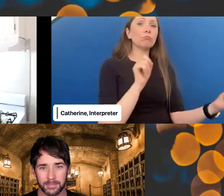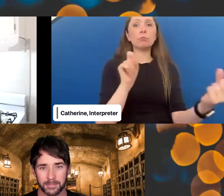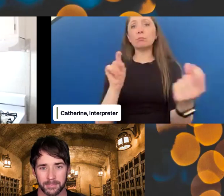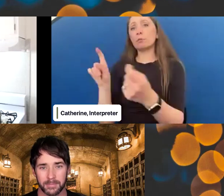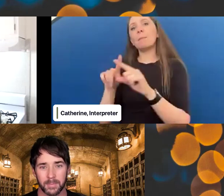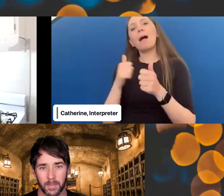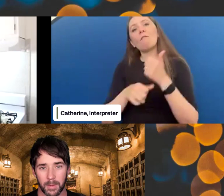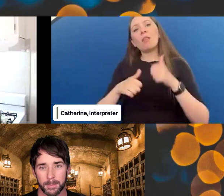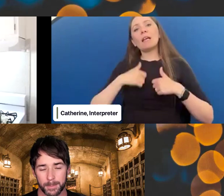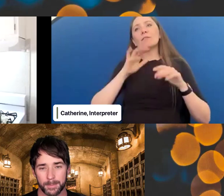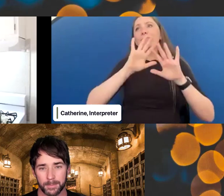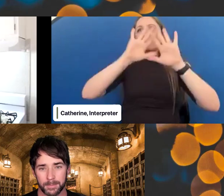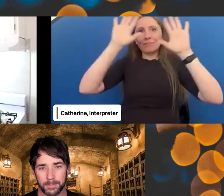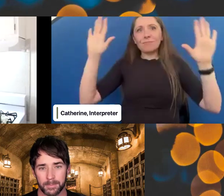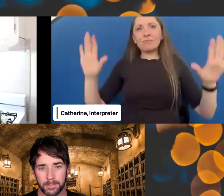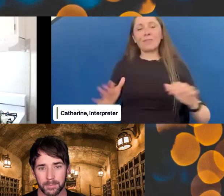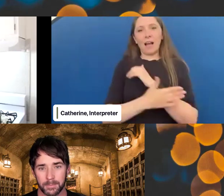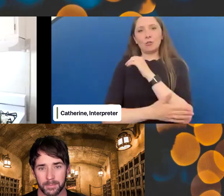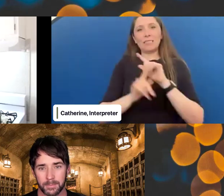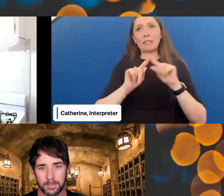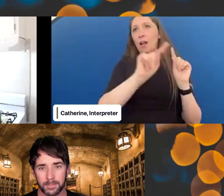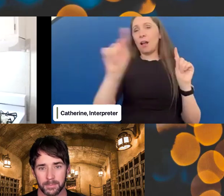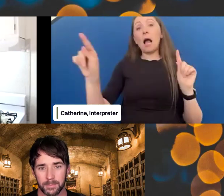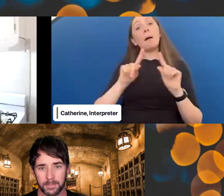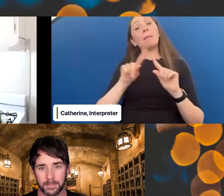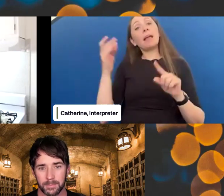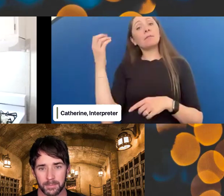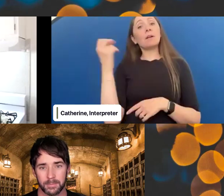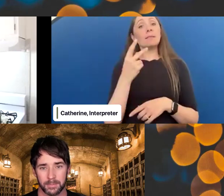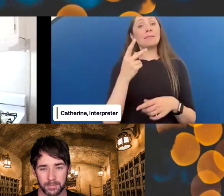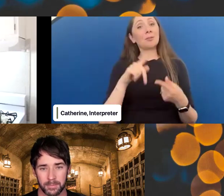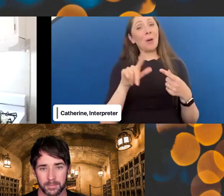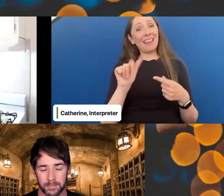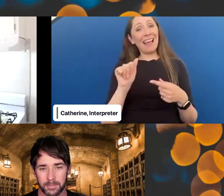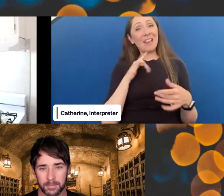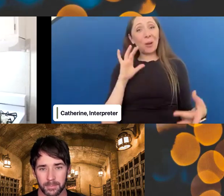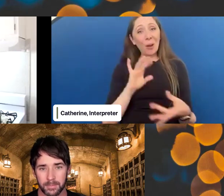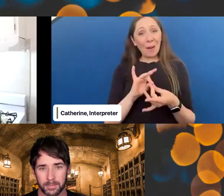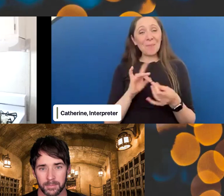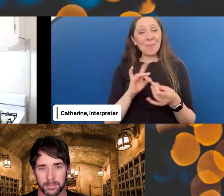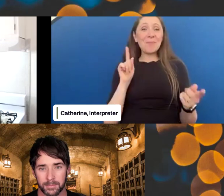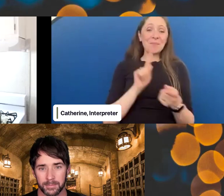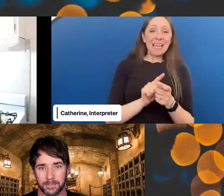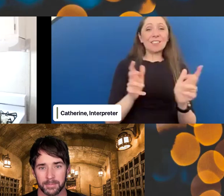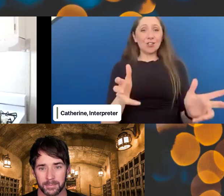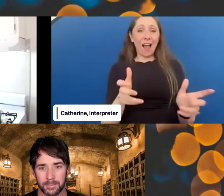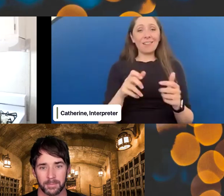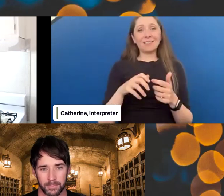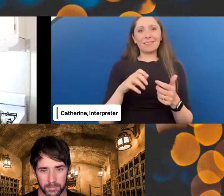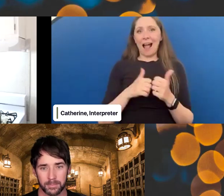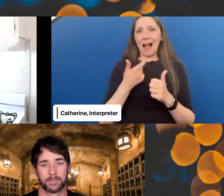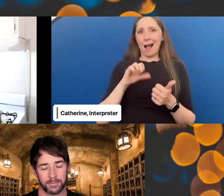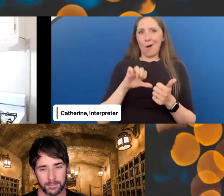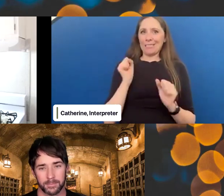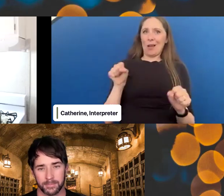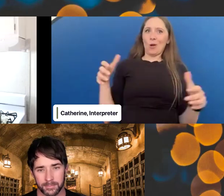abroad. But from time to time, they come to LA and then we hook up, we meet up, and we're all talking about, okay, what else can we do together? How else can we just